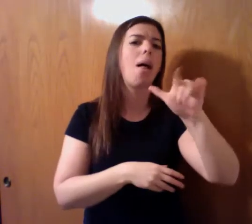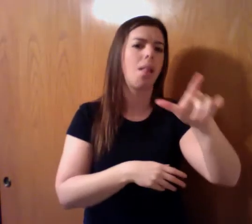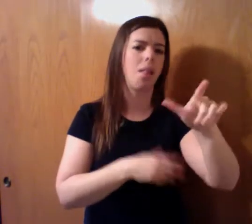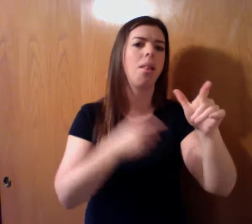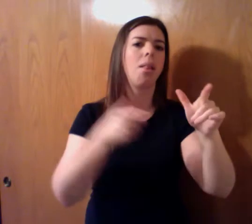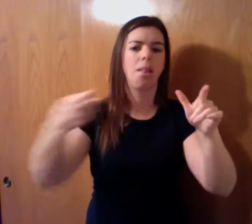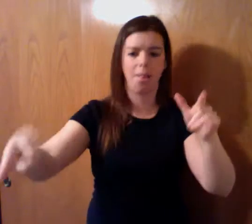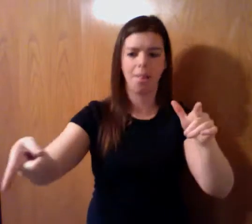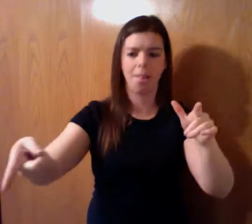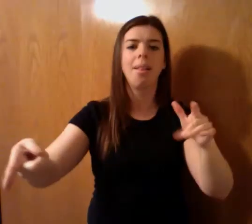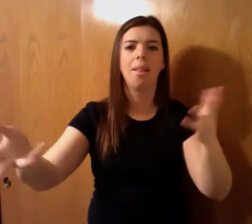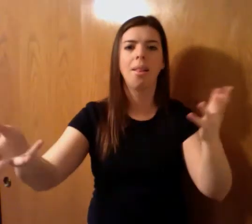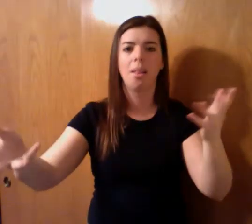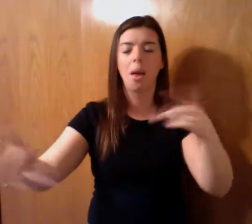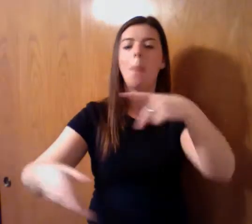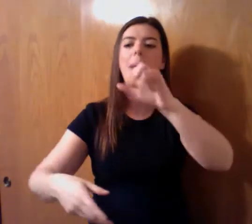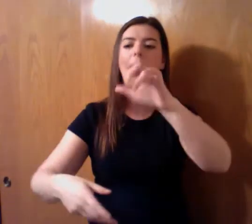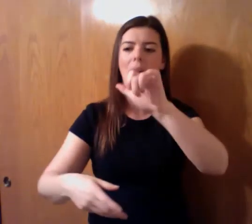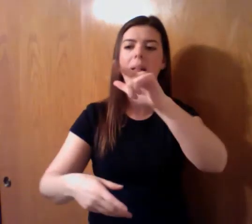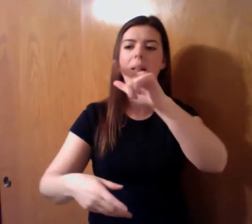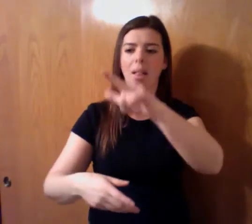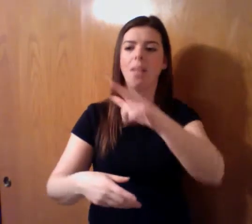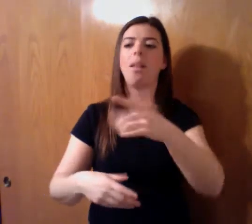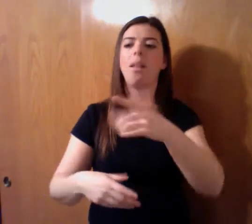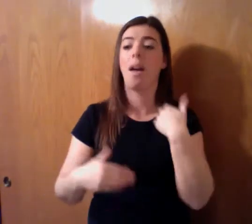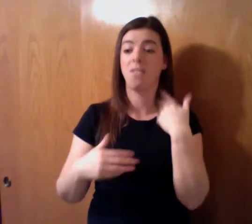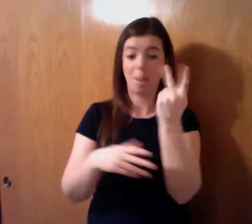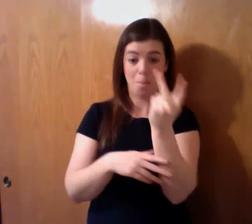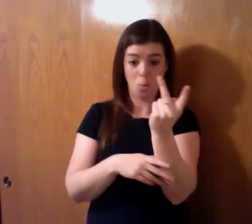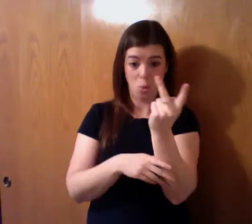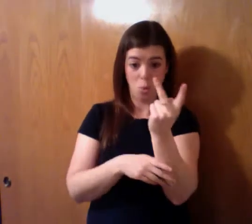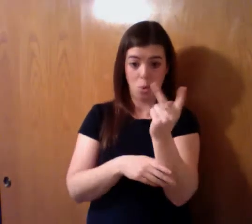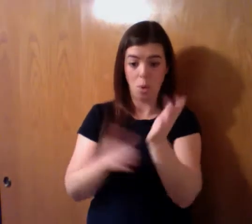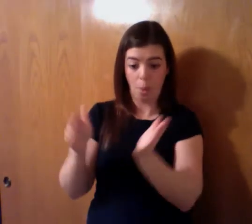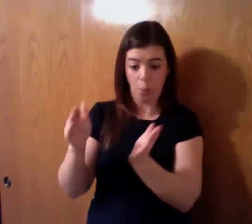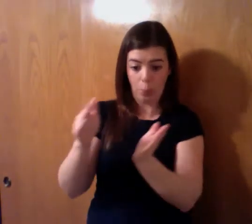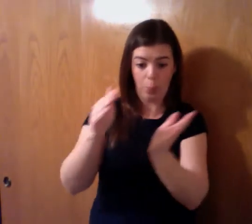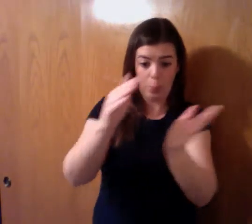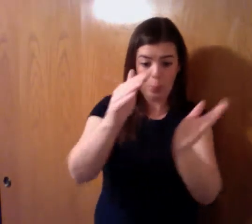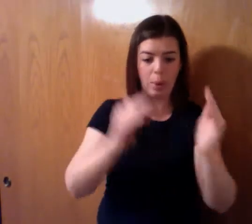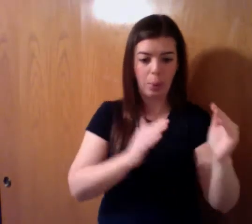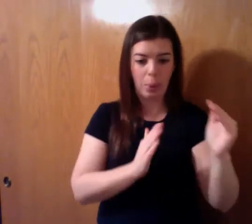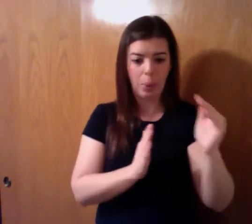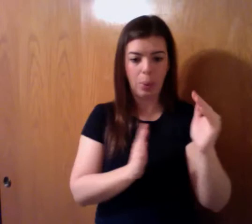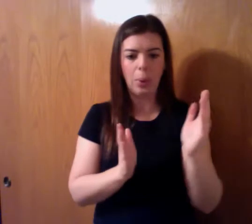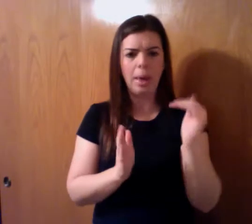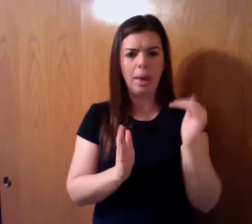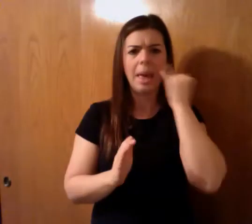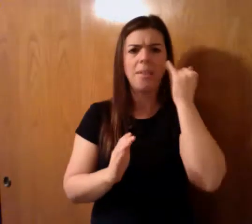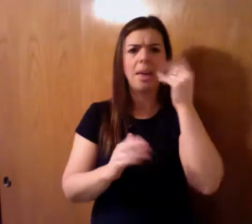Shane? Parallel. It has a pair of parallel sides. What about these 2? If I continue this side, would it